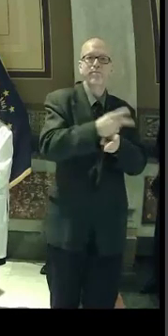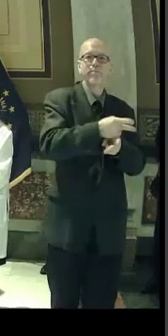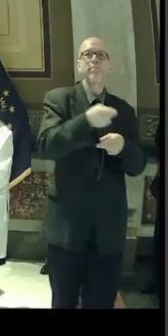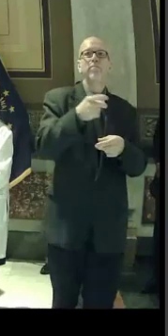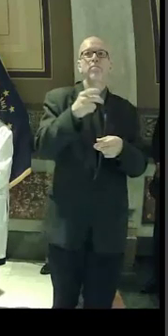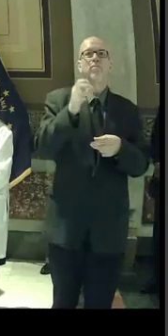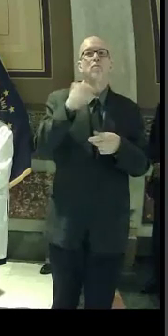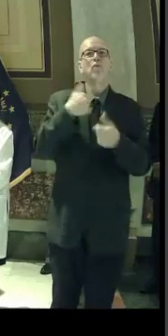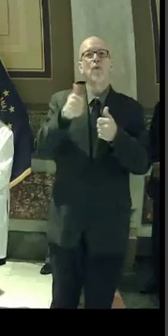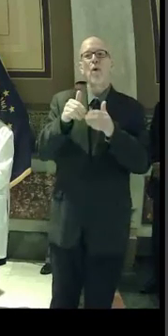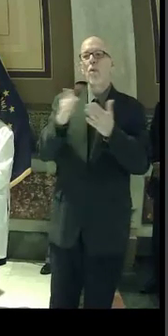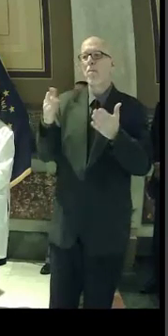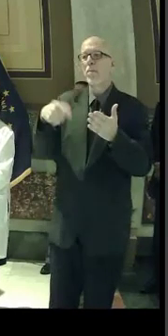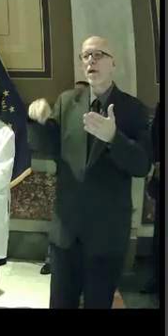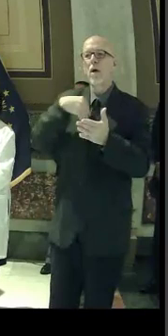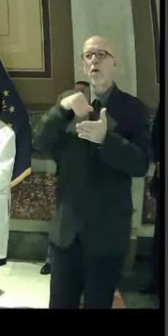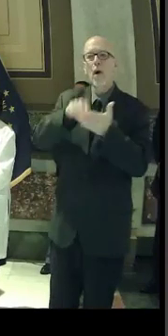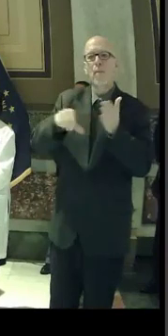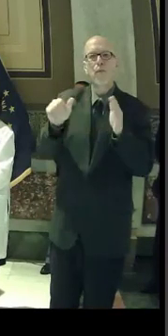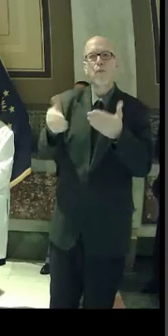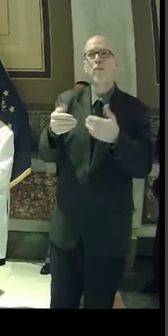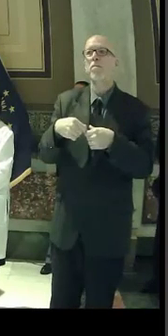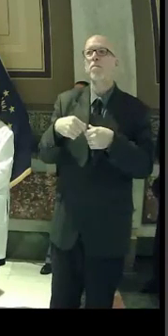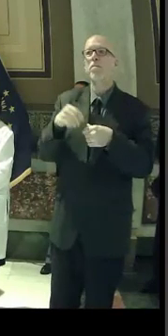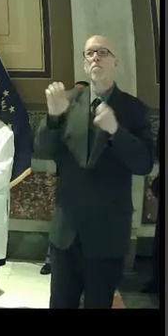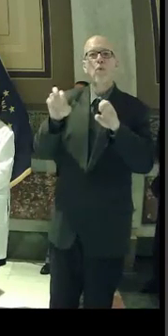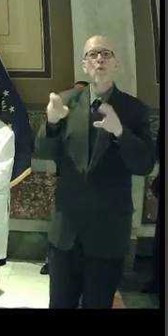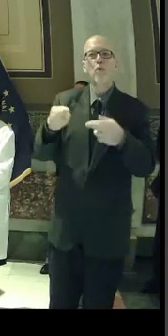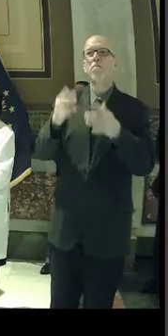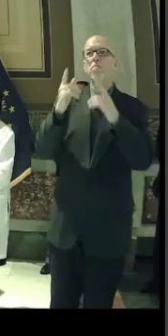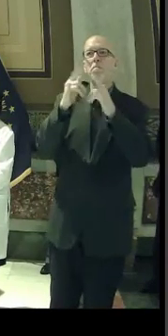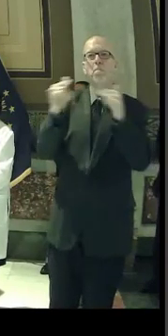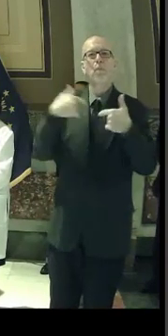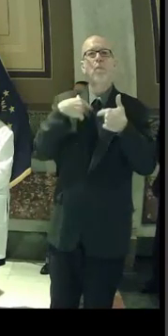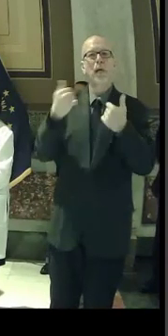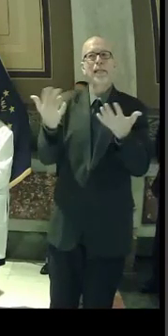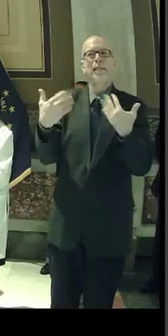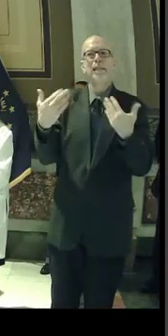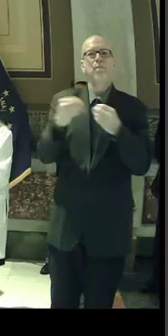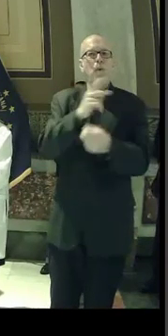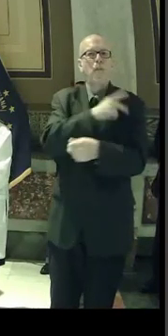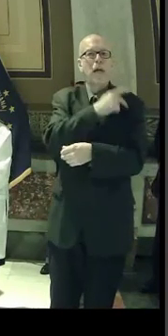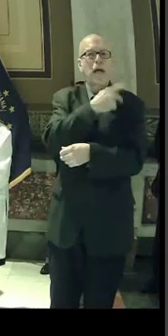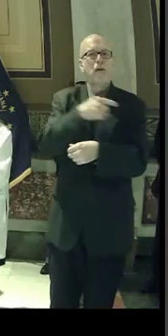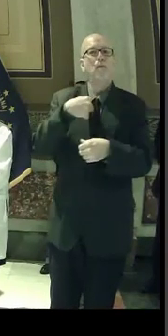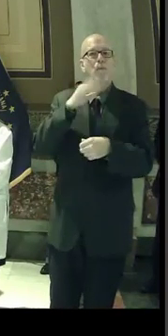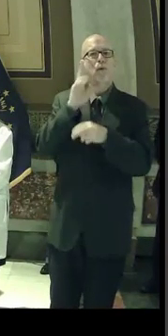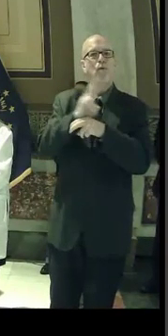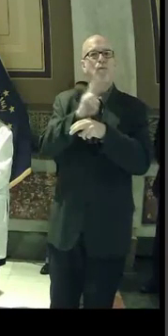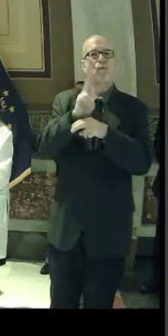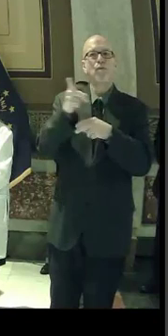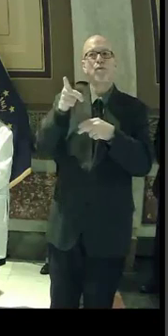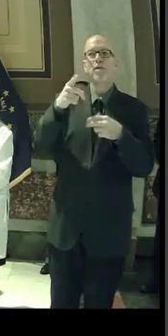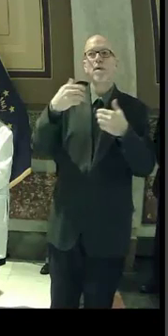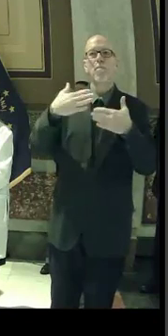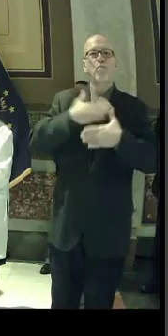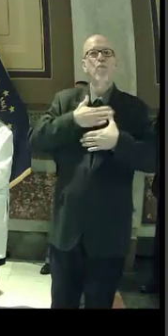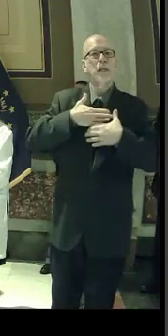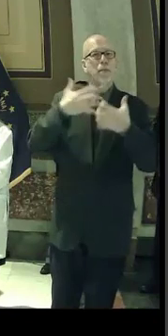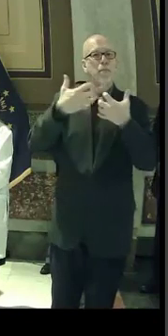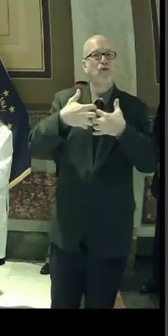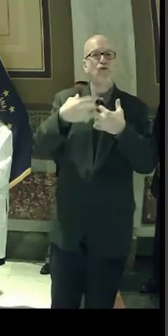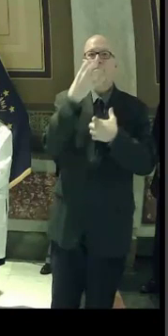surgery centers, operating rooms, and other facilities so we could handle more patients. We're going to be using the ventilators or breathing machines that we'd